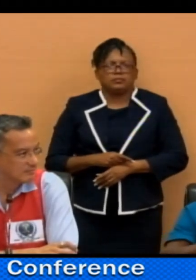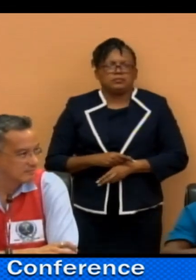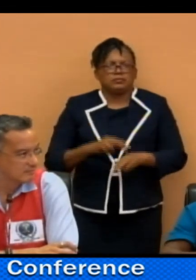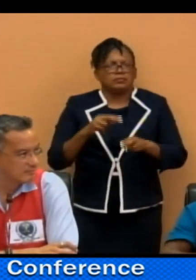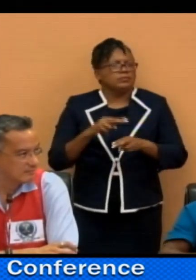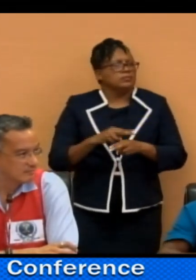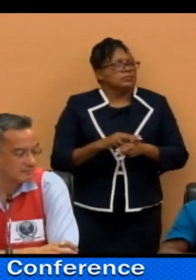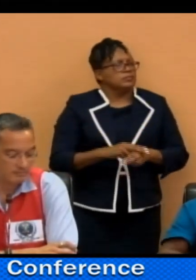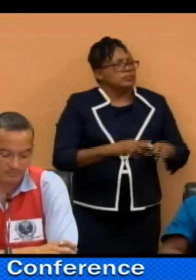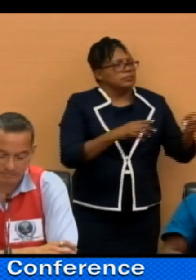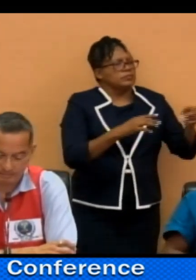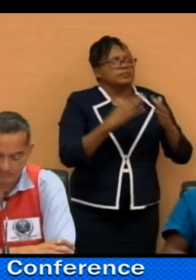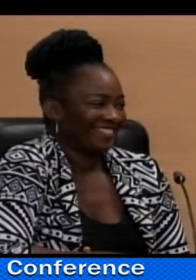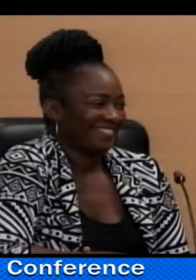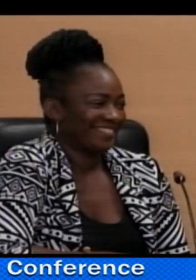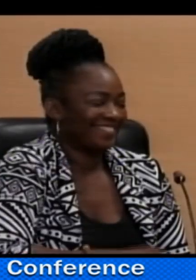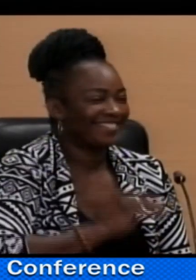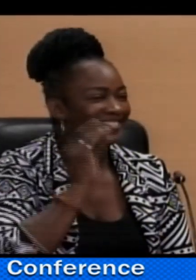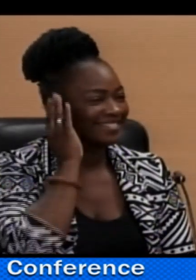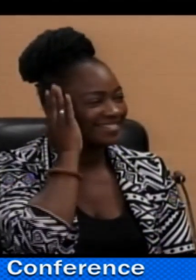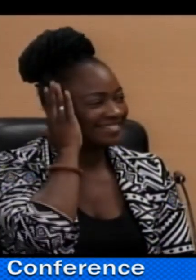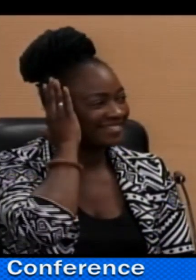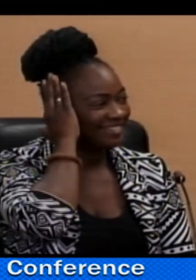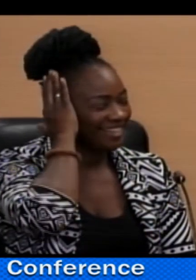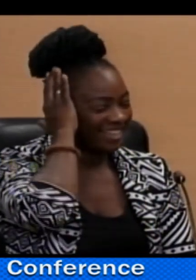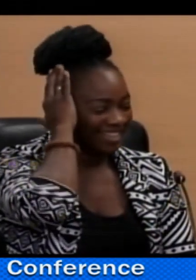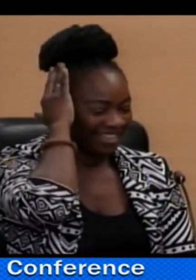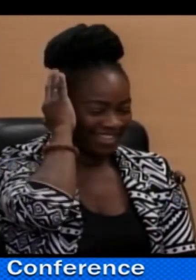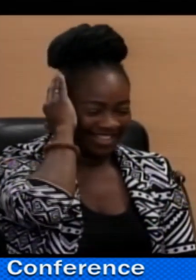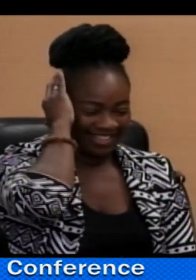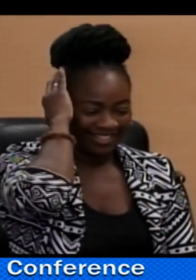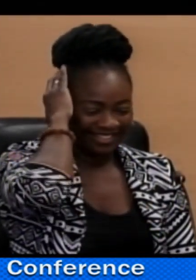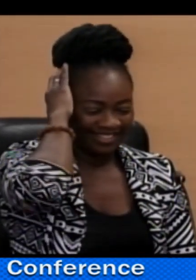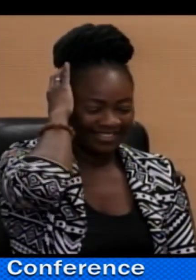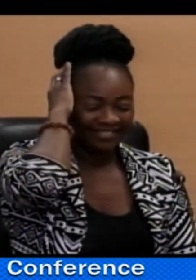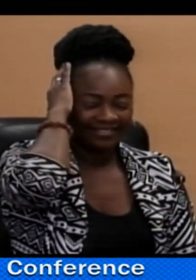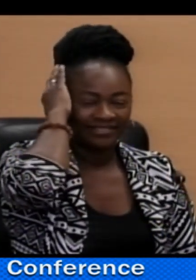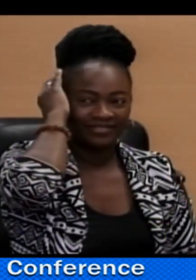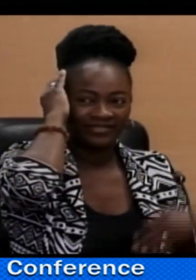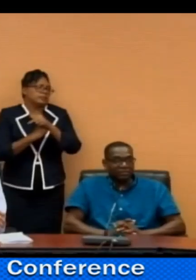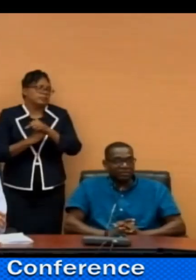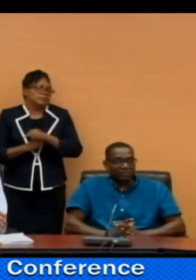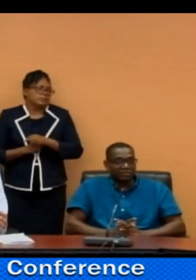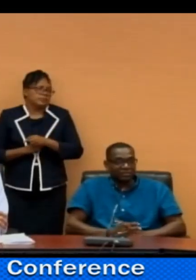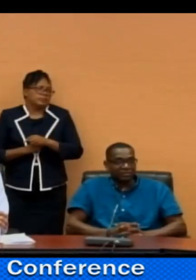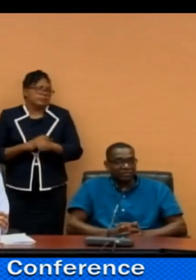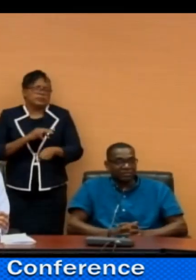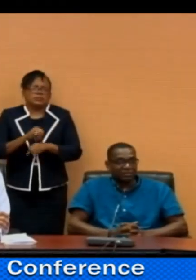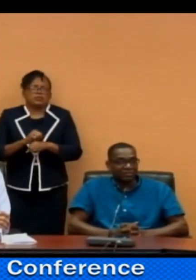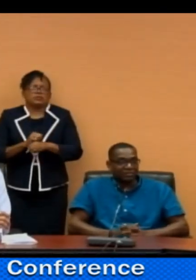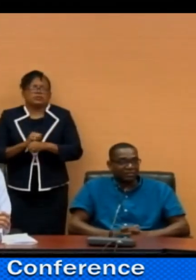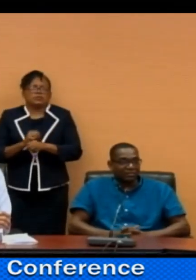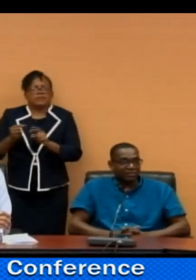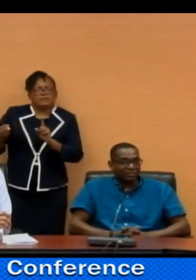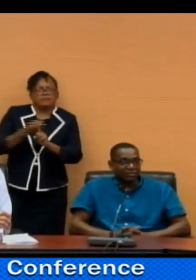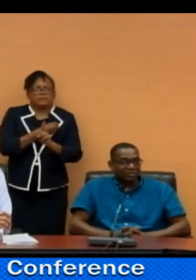I want to thank everyone who has been supporting the ministry's effort against the fight